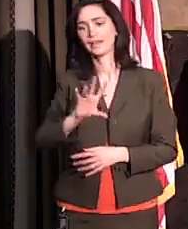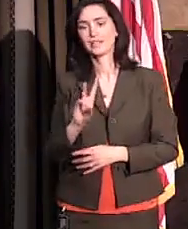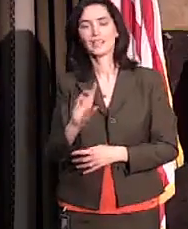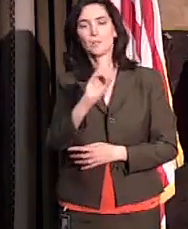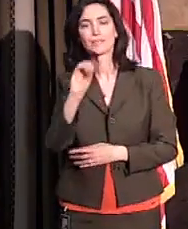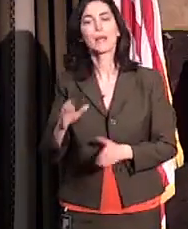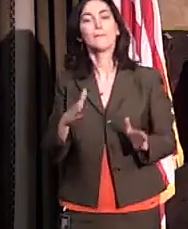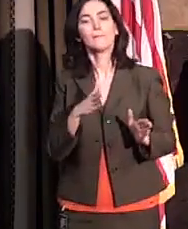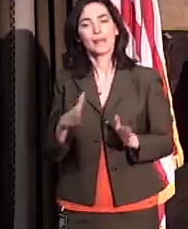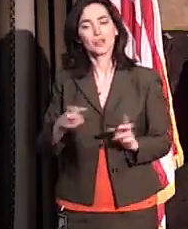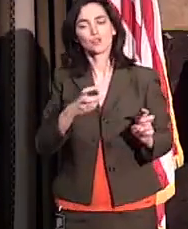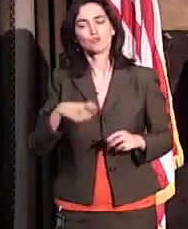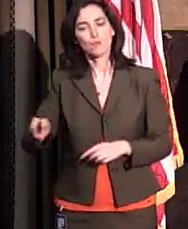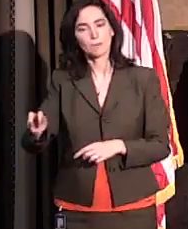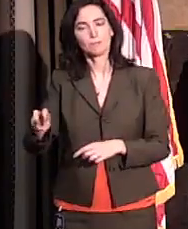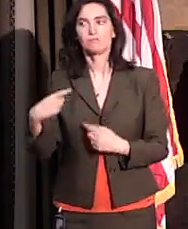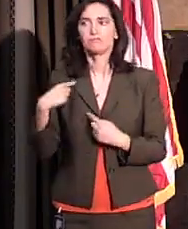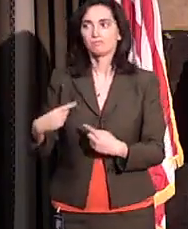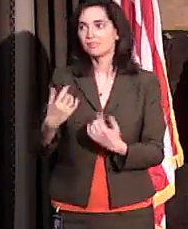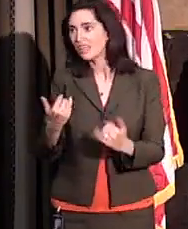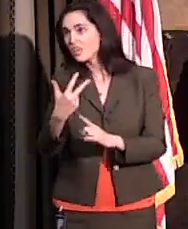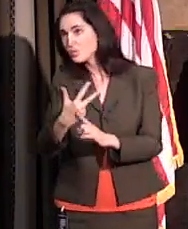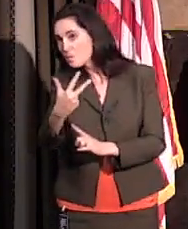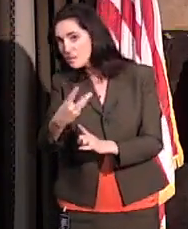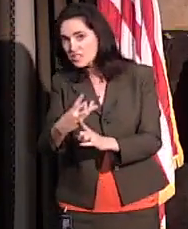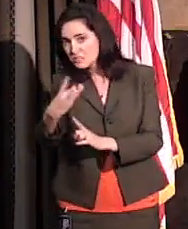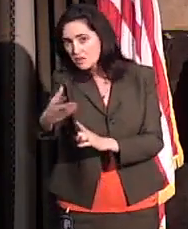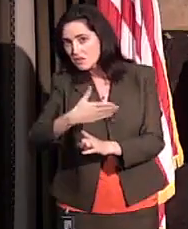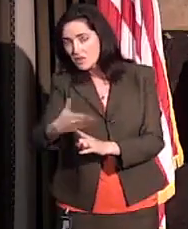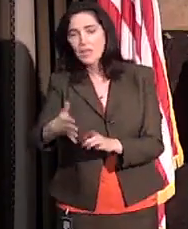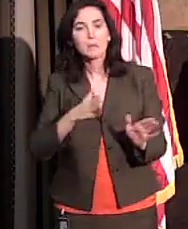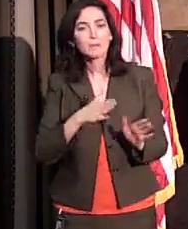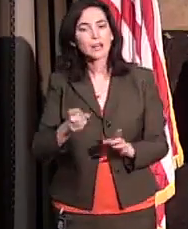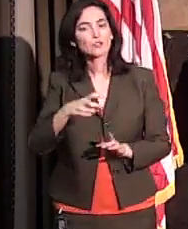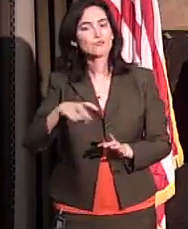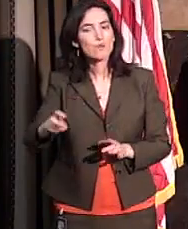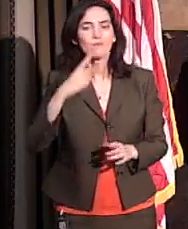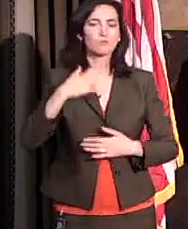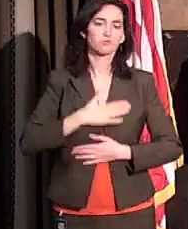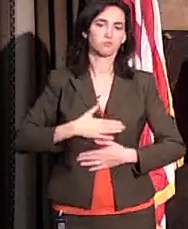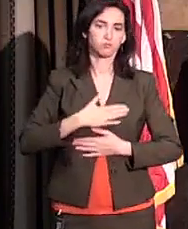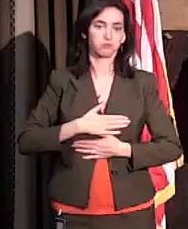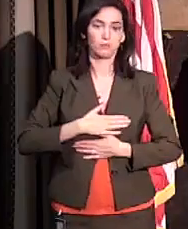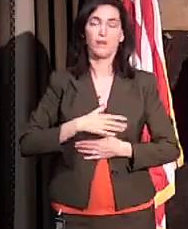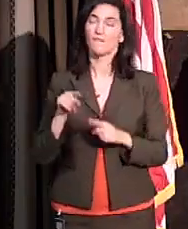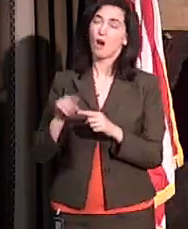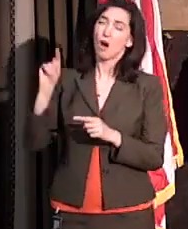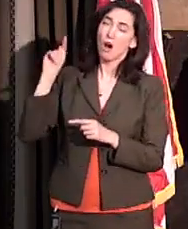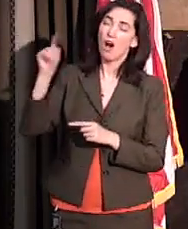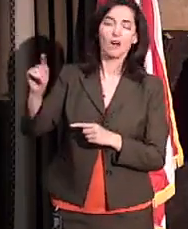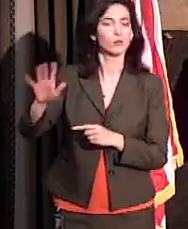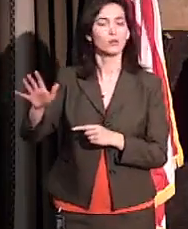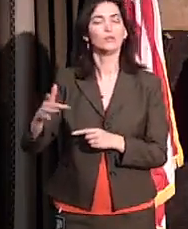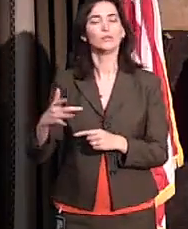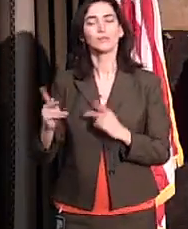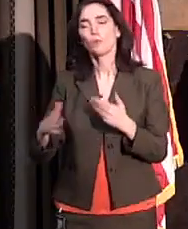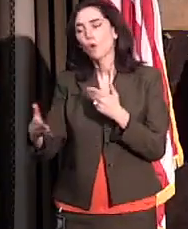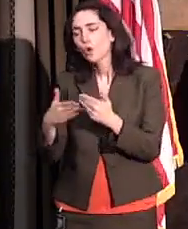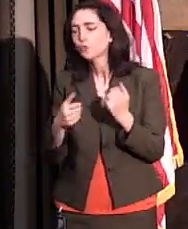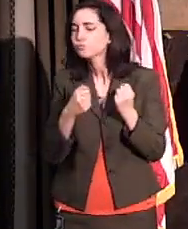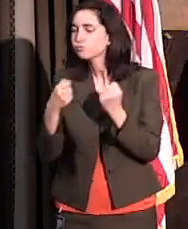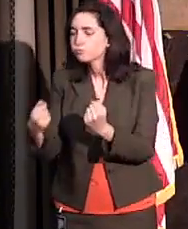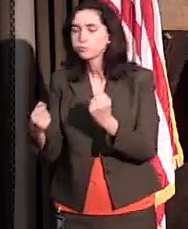leisure trip in the next 3 to 6 months, they're not going far from home. They're going to be traveling shorter and closer to